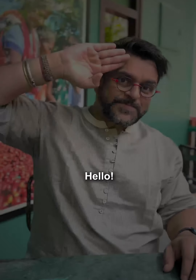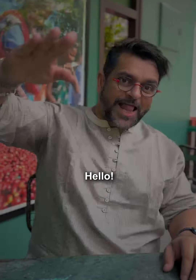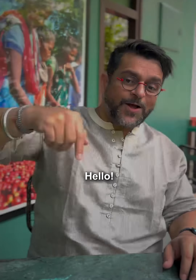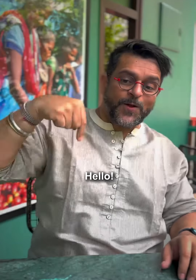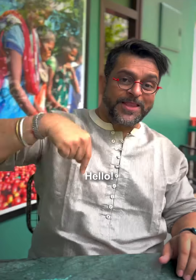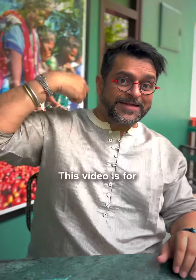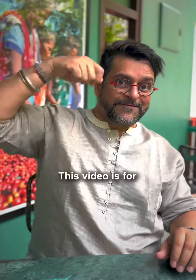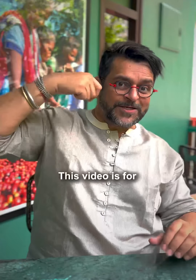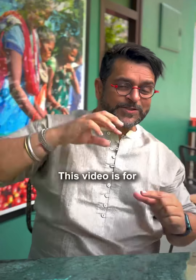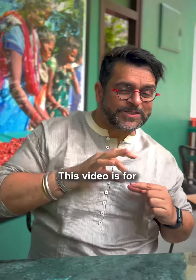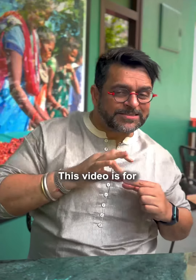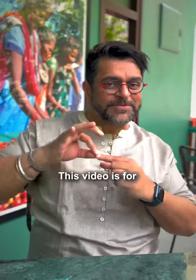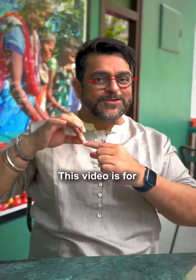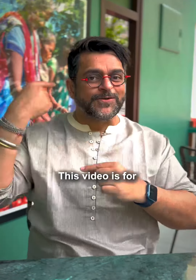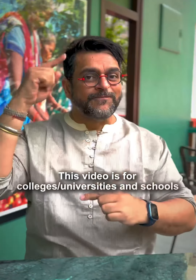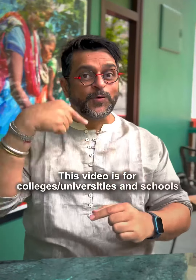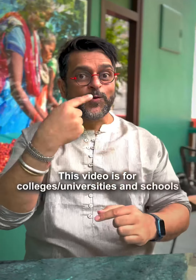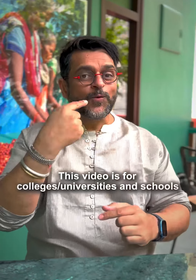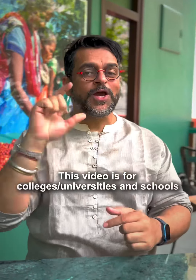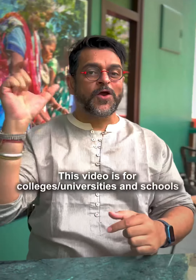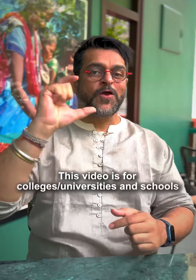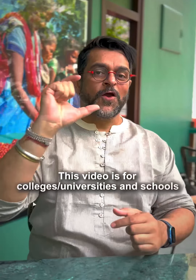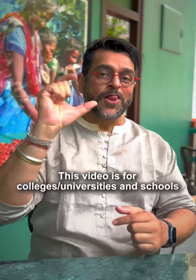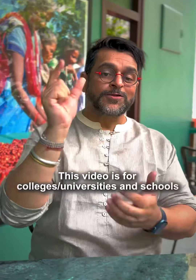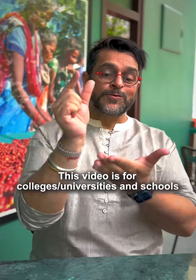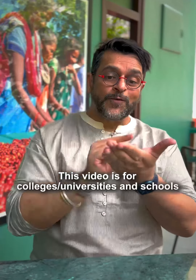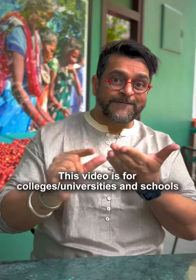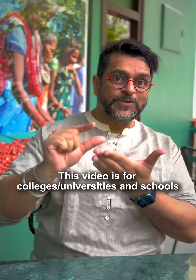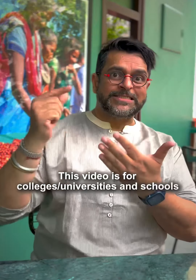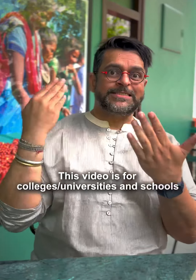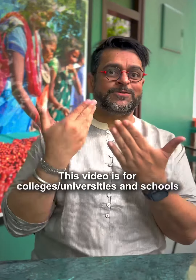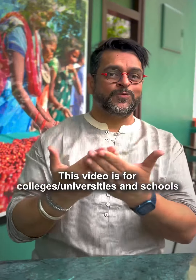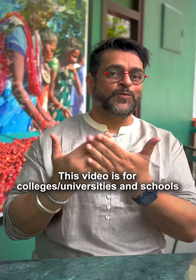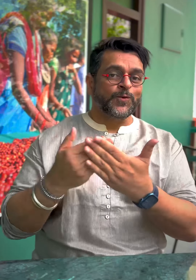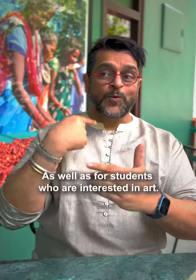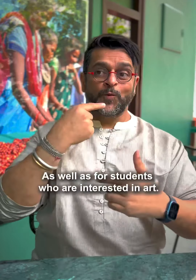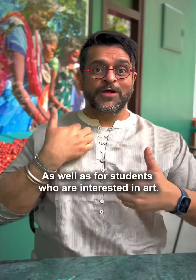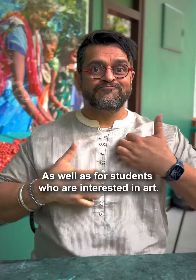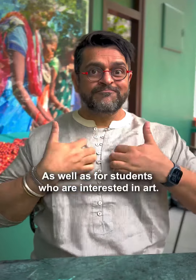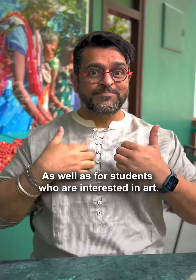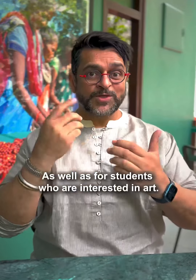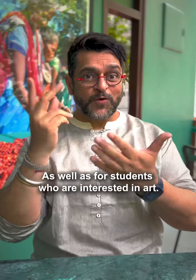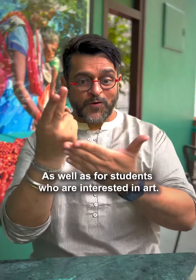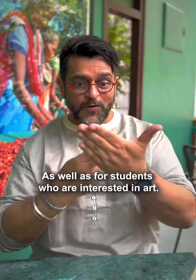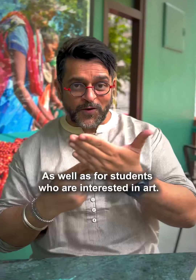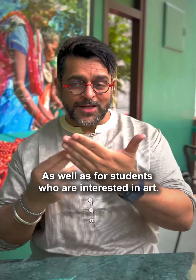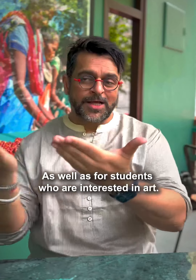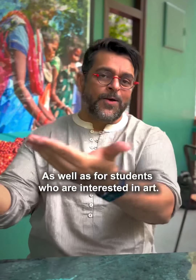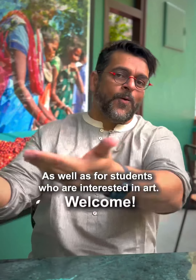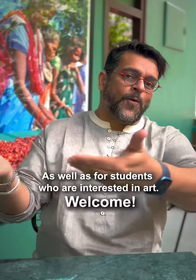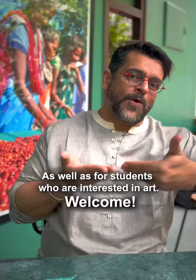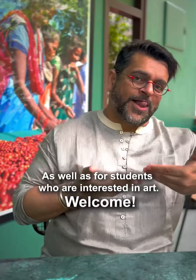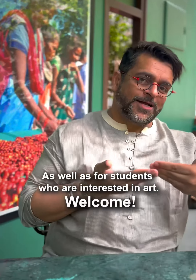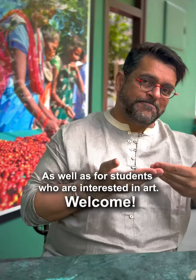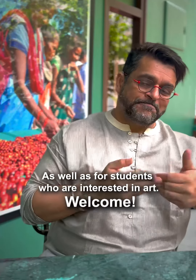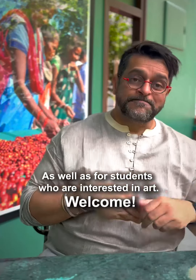Hello, this video is specially for colleges, universities and schools, as well as for students who are interested in art.